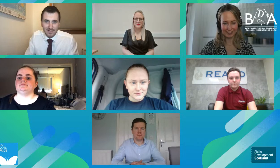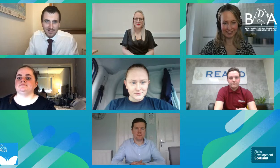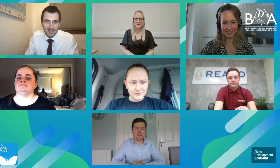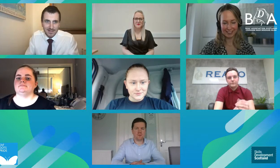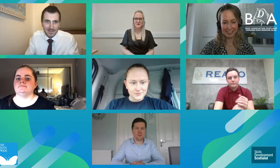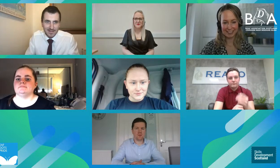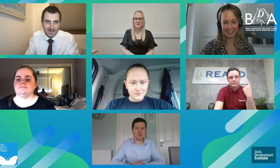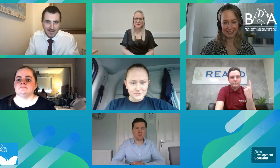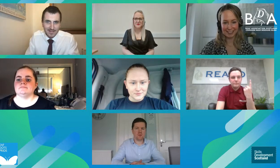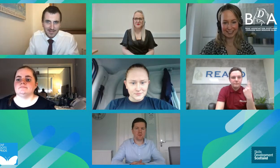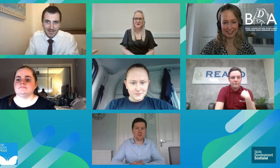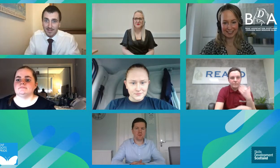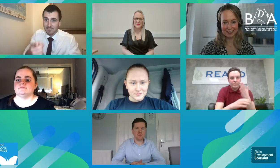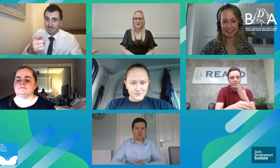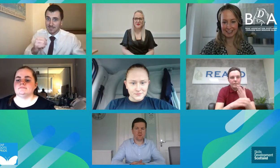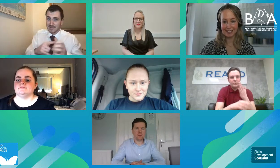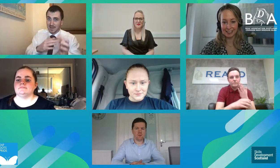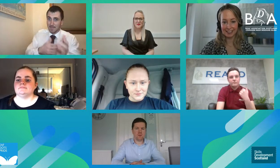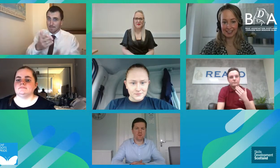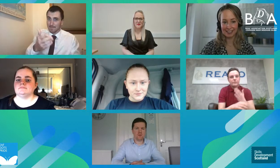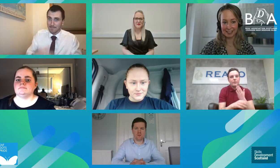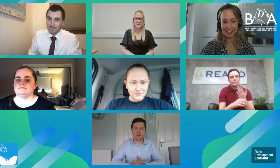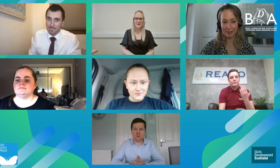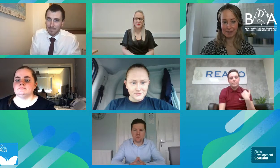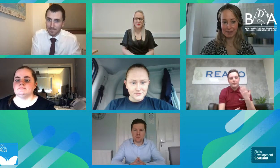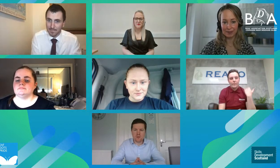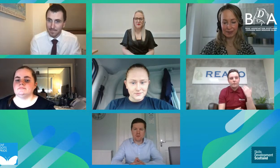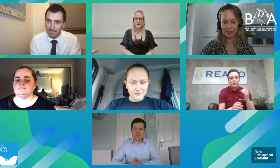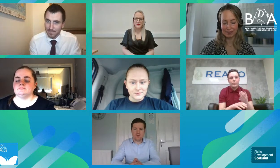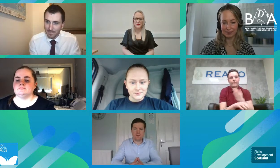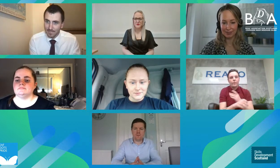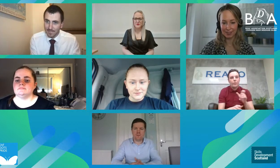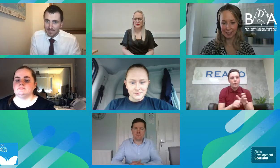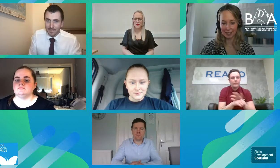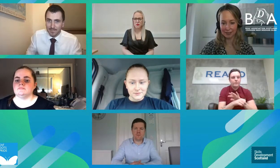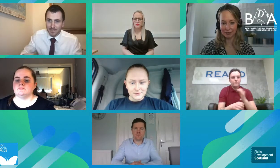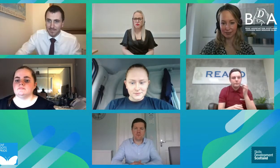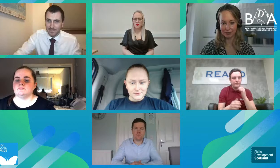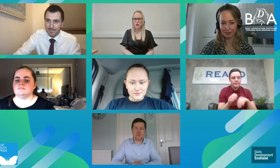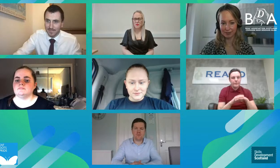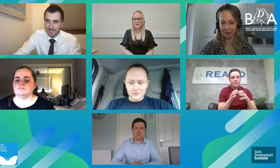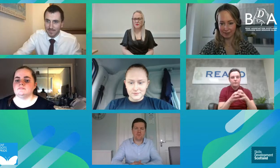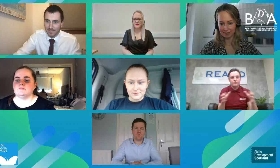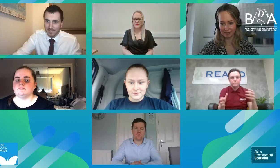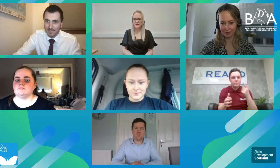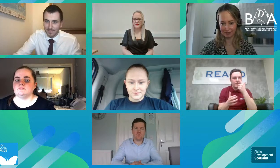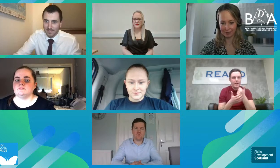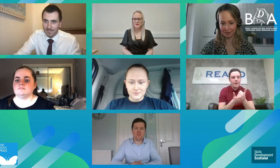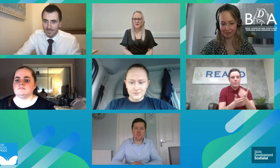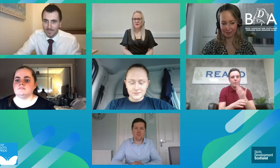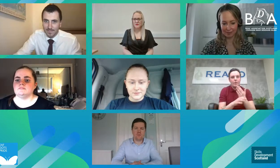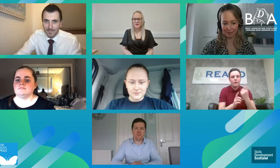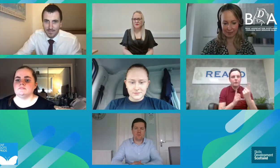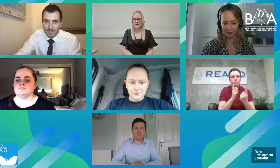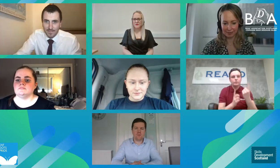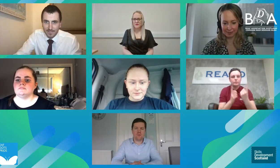Who would like to go first? Sam? Sam? Yeah. So before